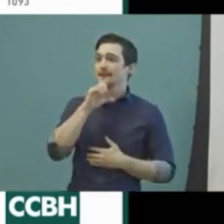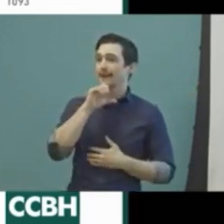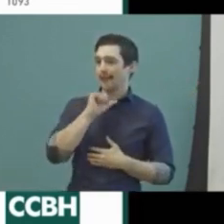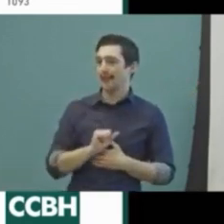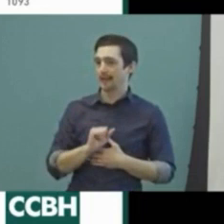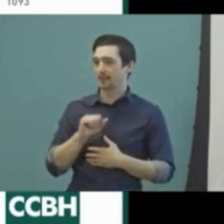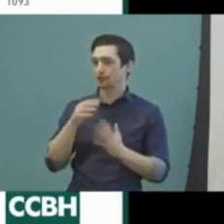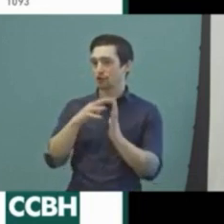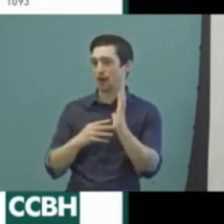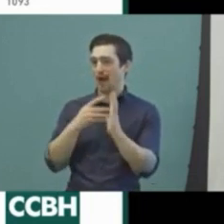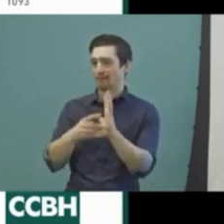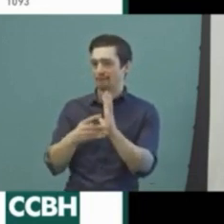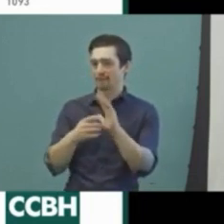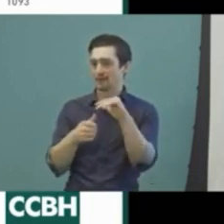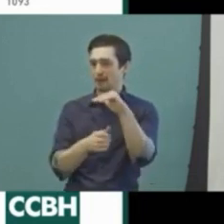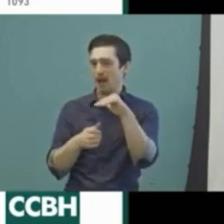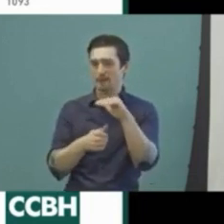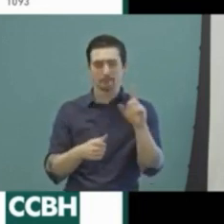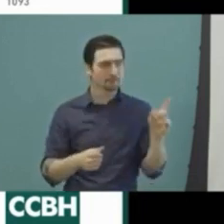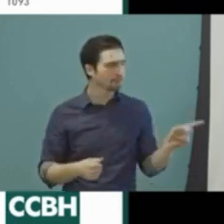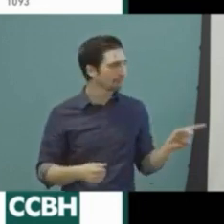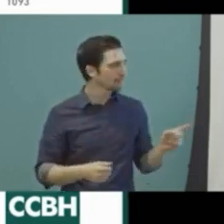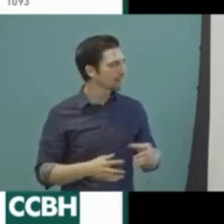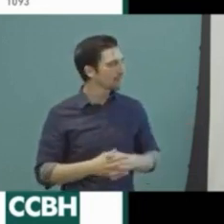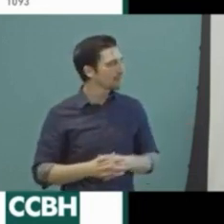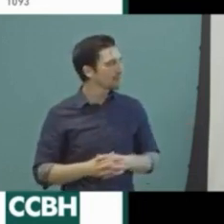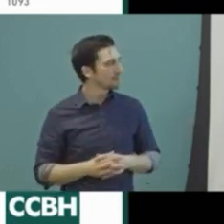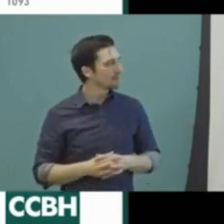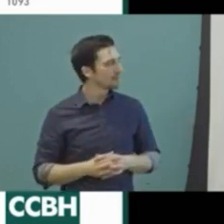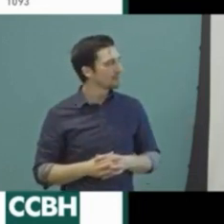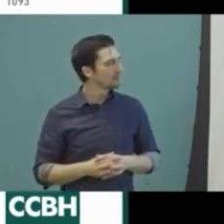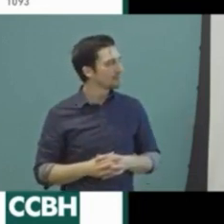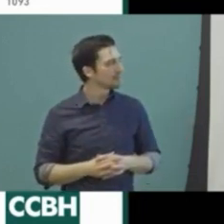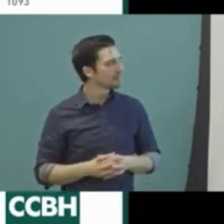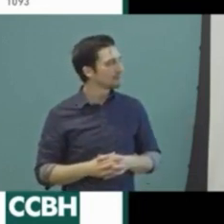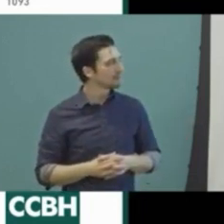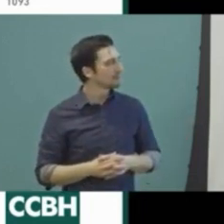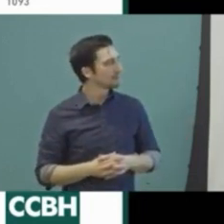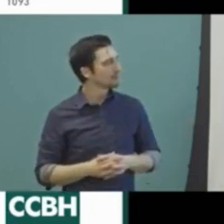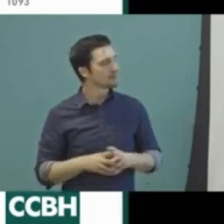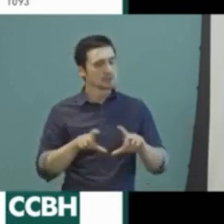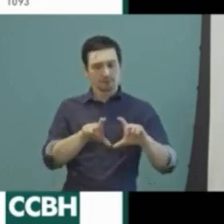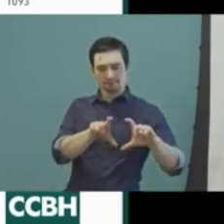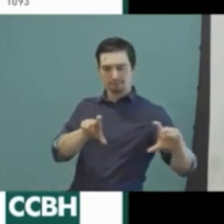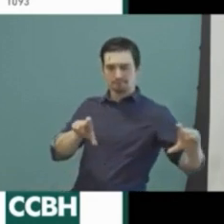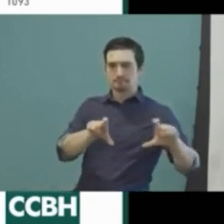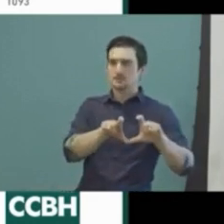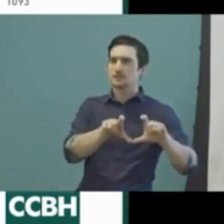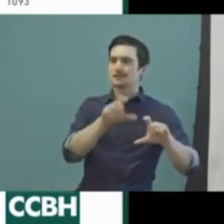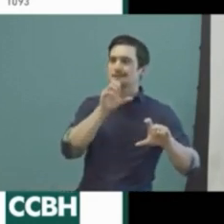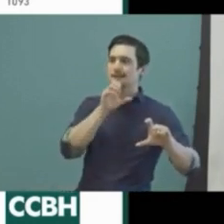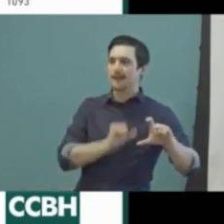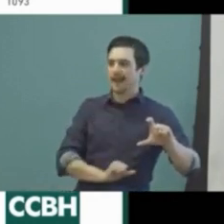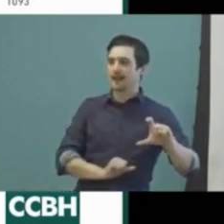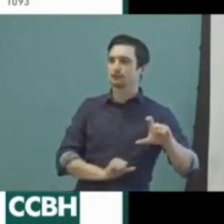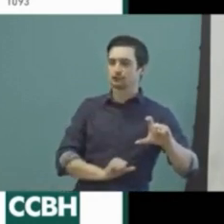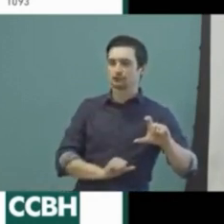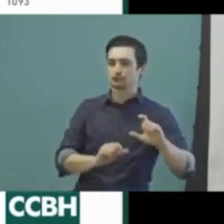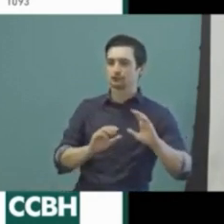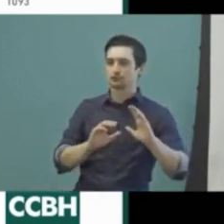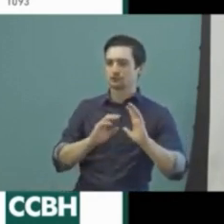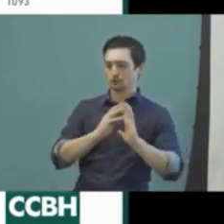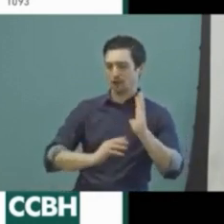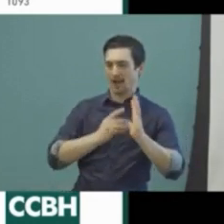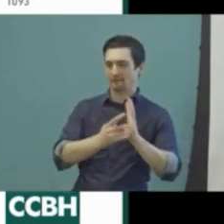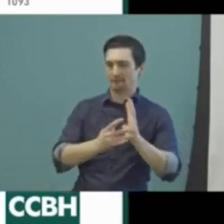bottom. And this represents the age distribution of cases in our community. And you can see it